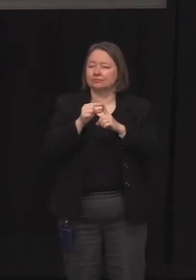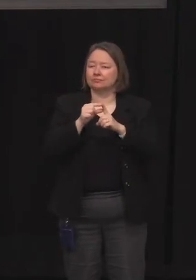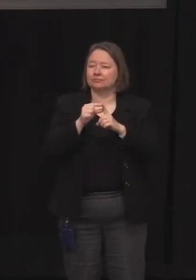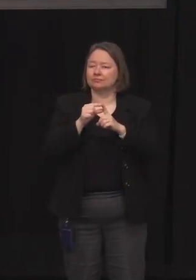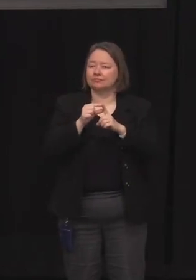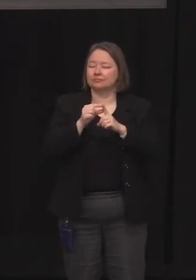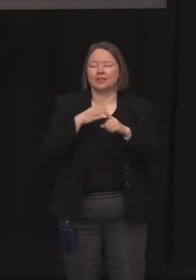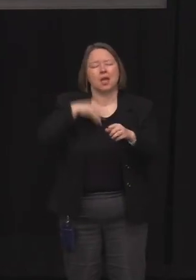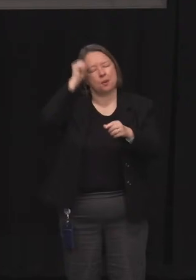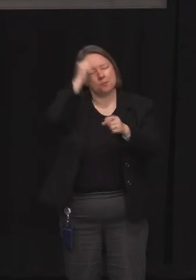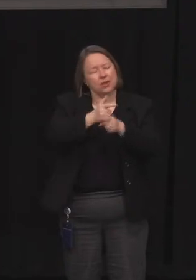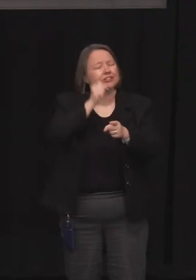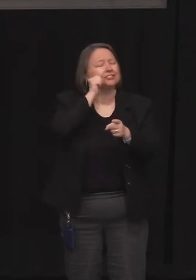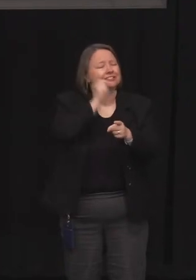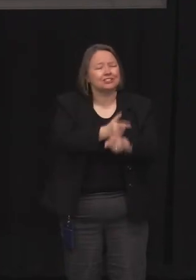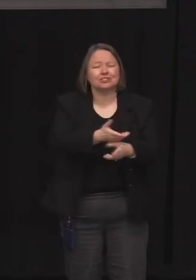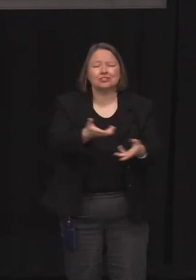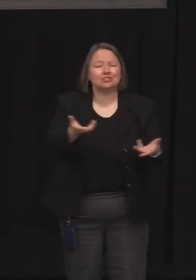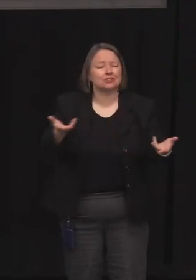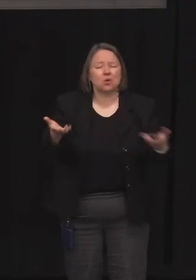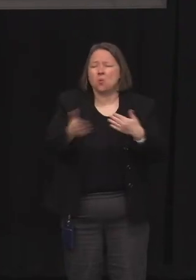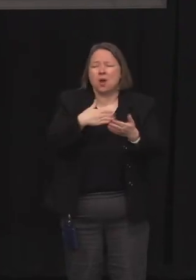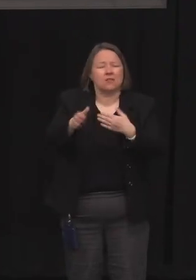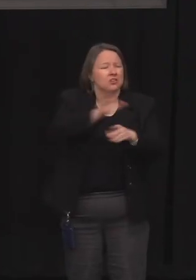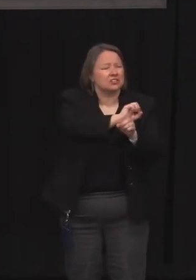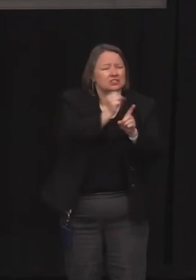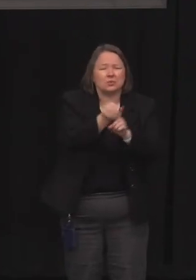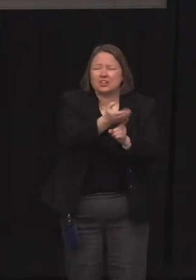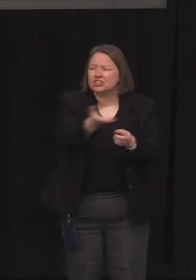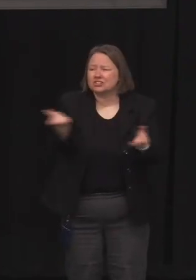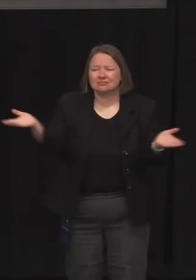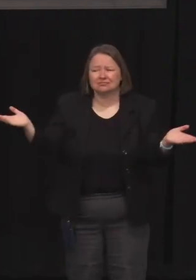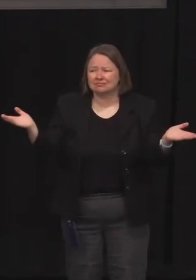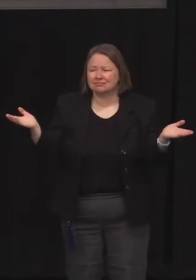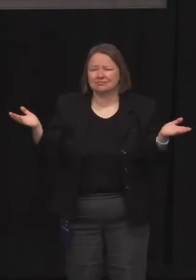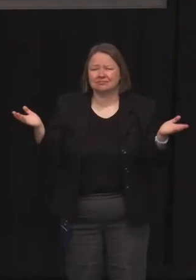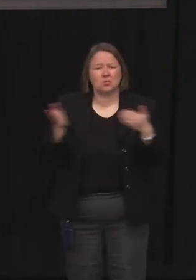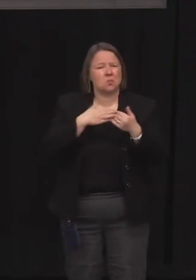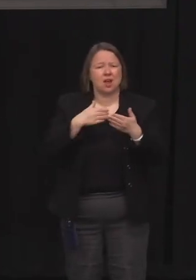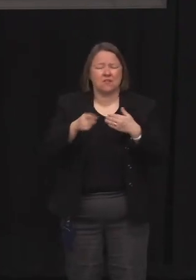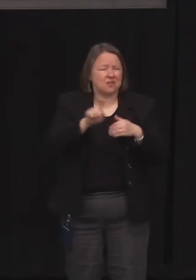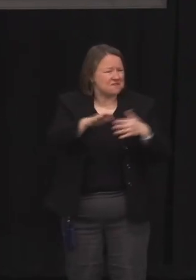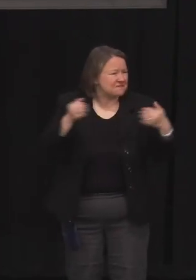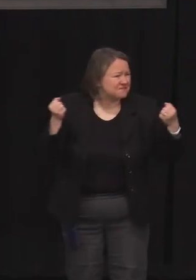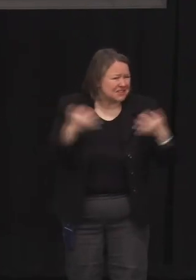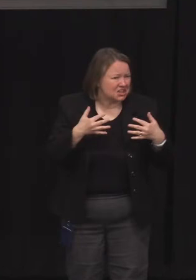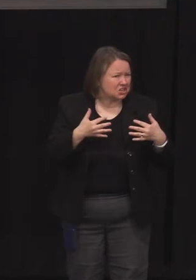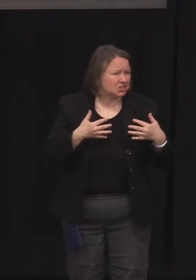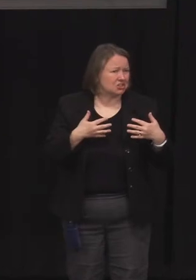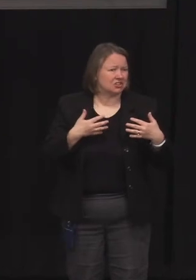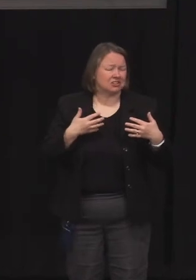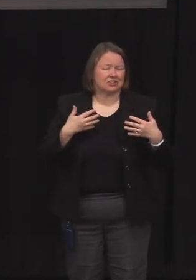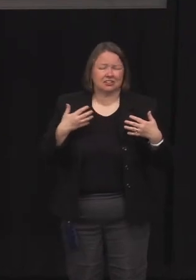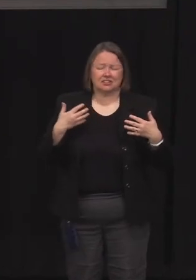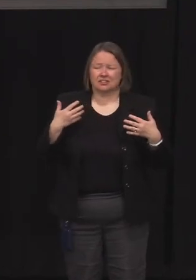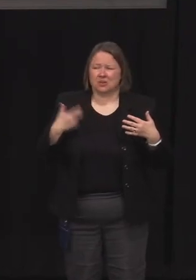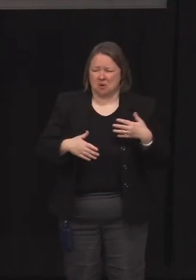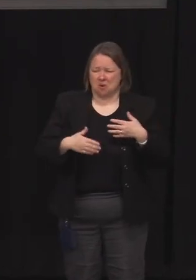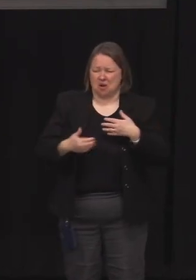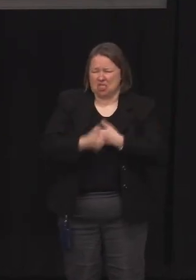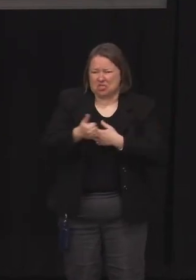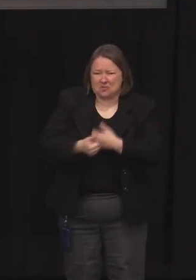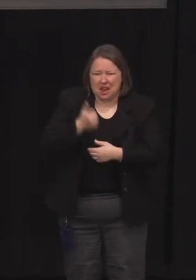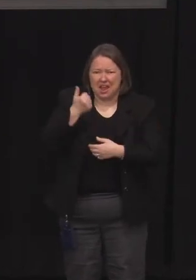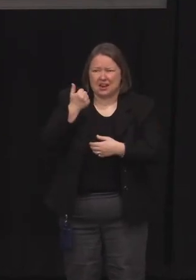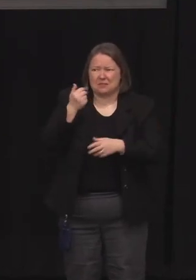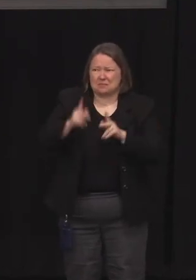You see, my brothers and my sisters, whatever your circumstances are now, whatever your fear, whatever the threat from those whom